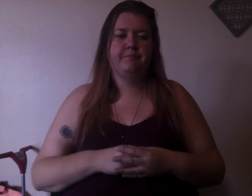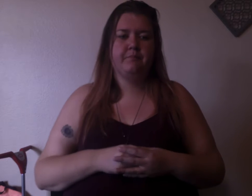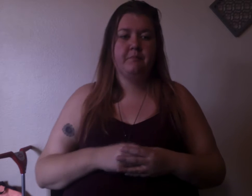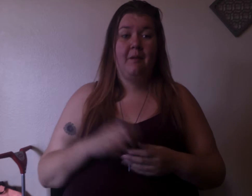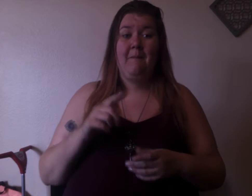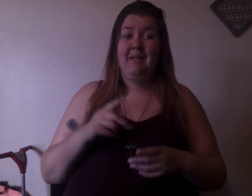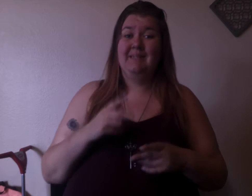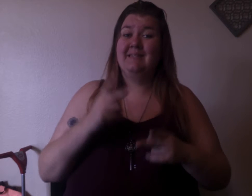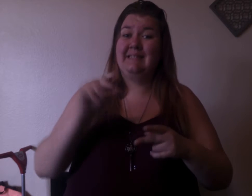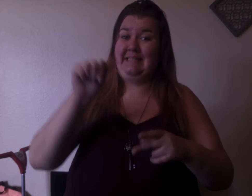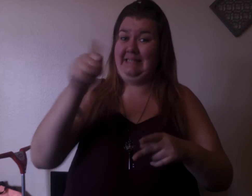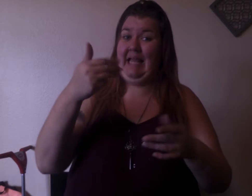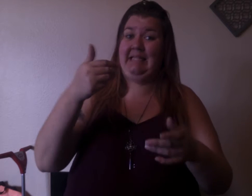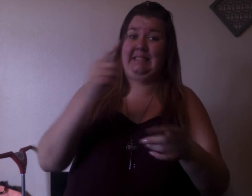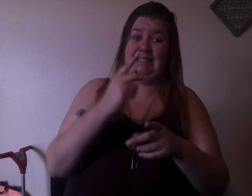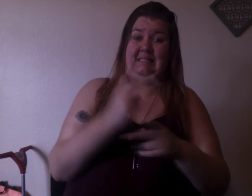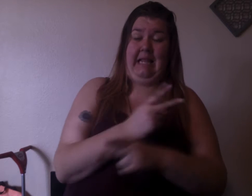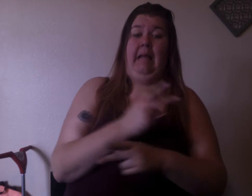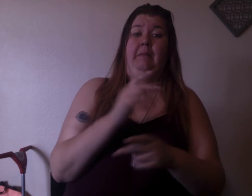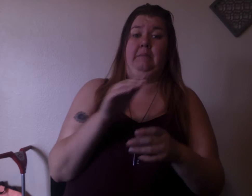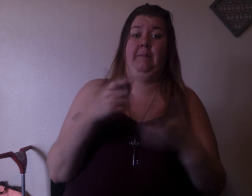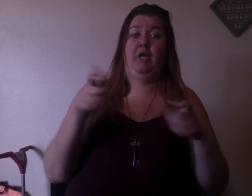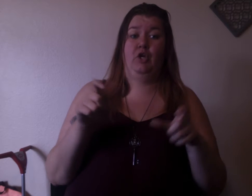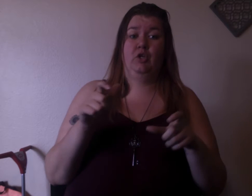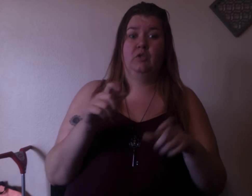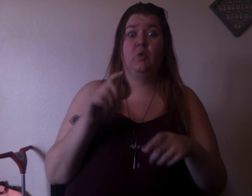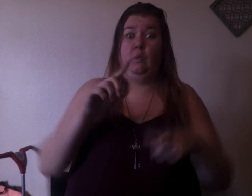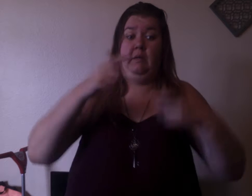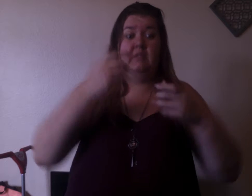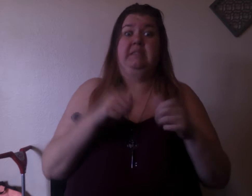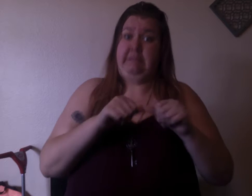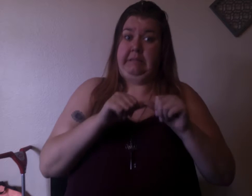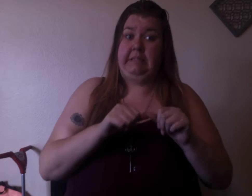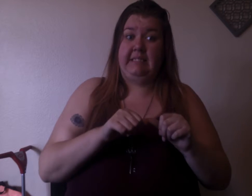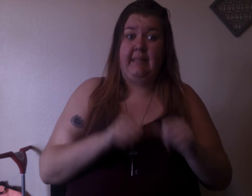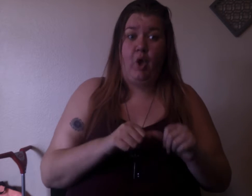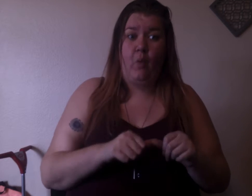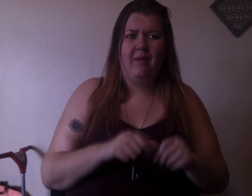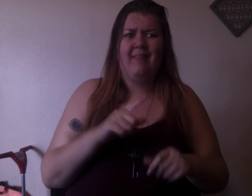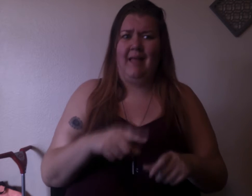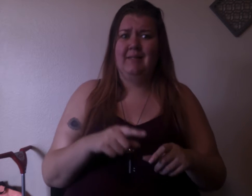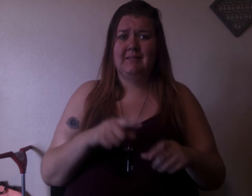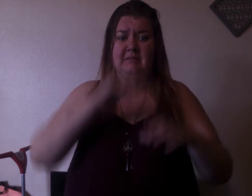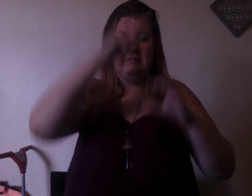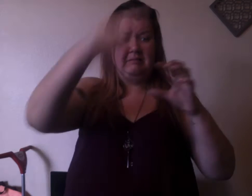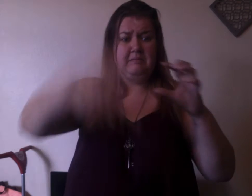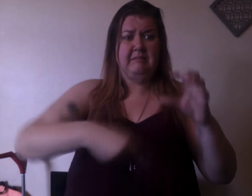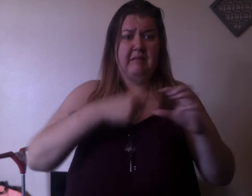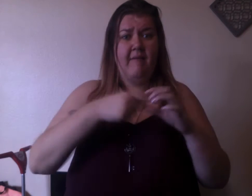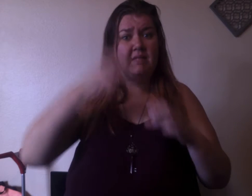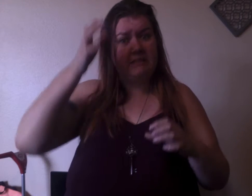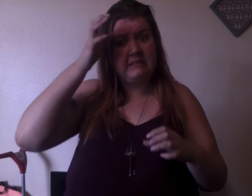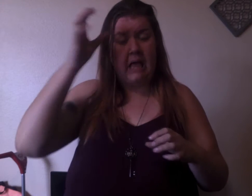bigger. But let's keep going. 10 times Jupiter gets us to the sun. distance times